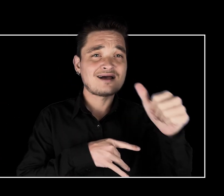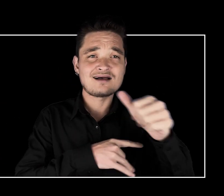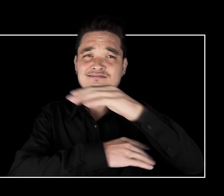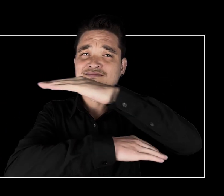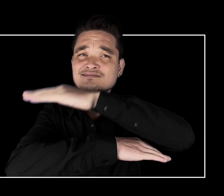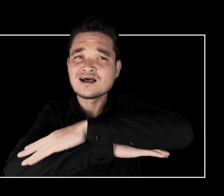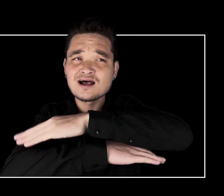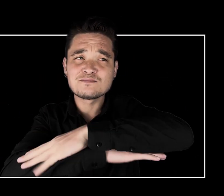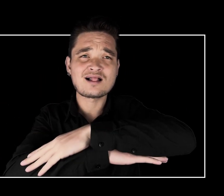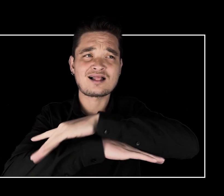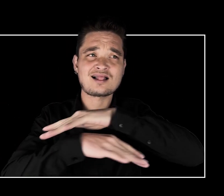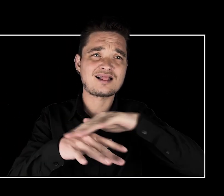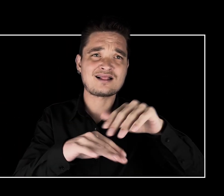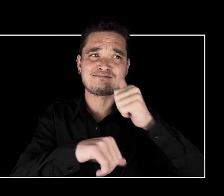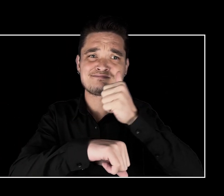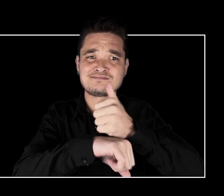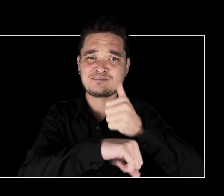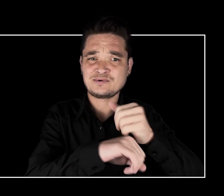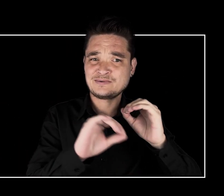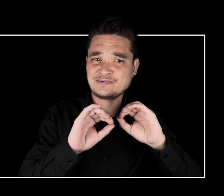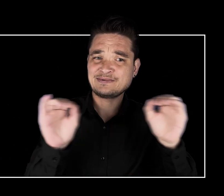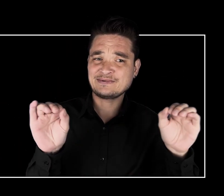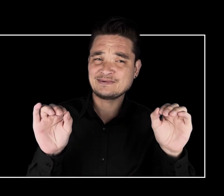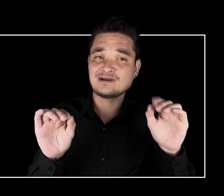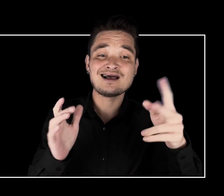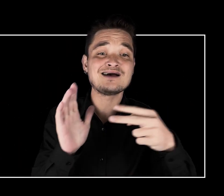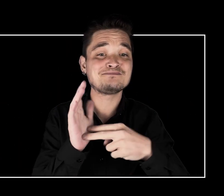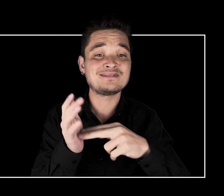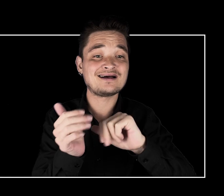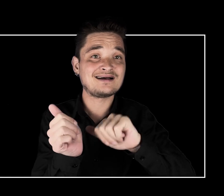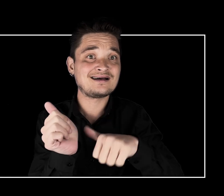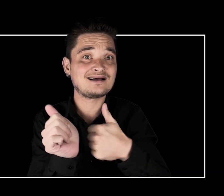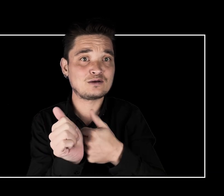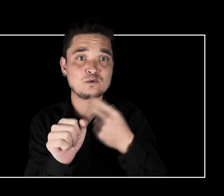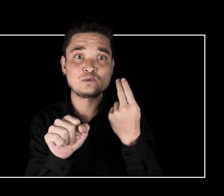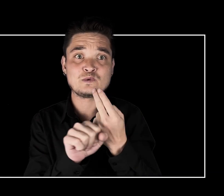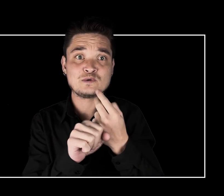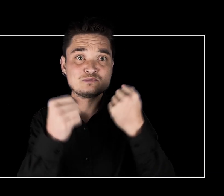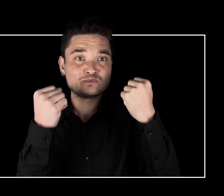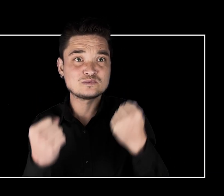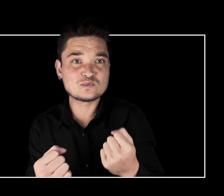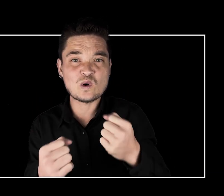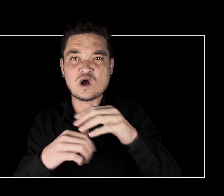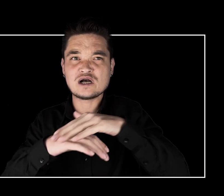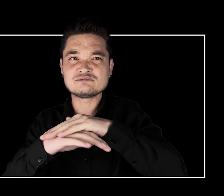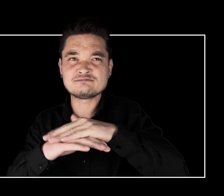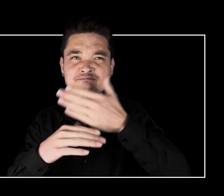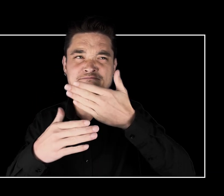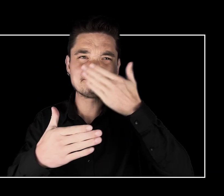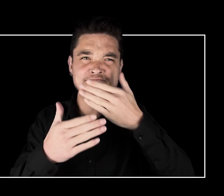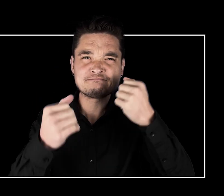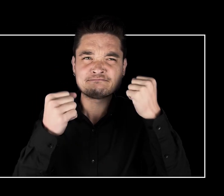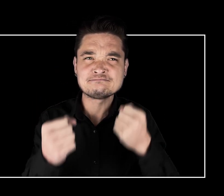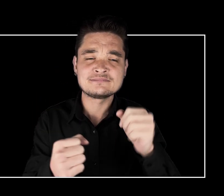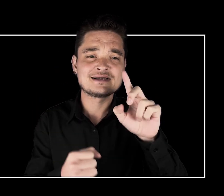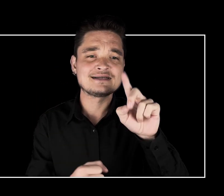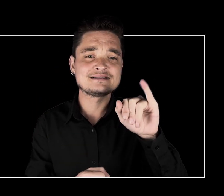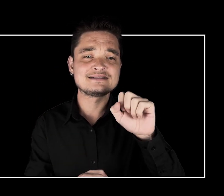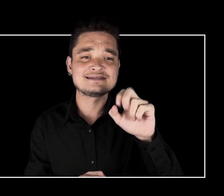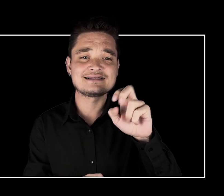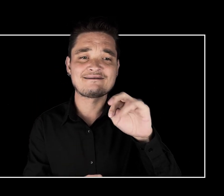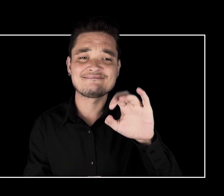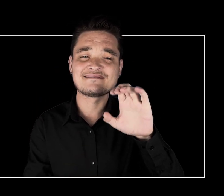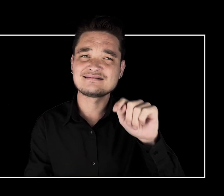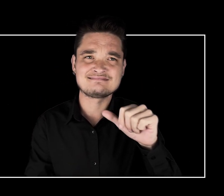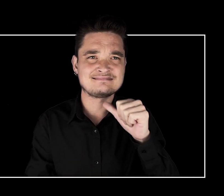counters. So, using strong products like disinfectants was not helpful. You only need to use